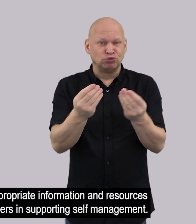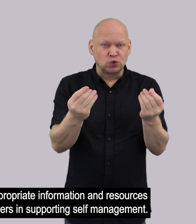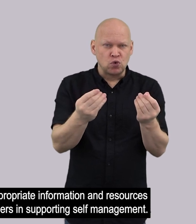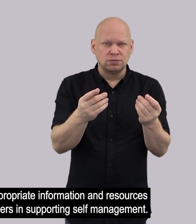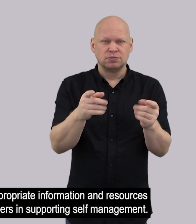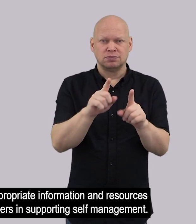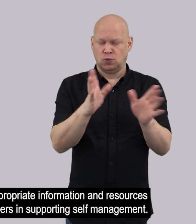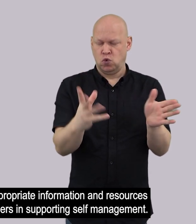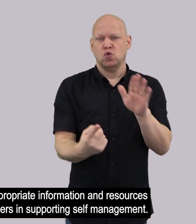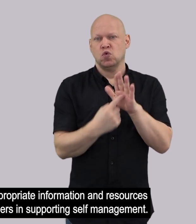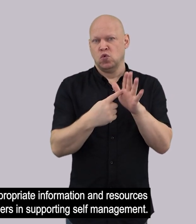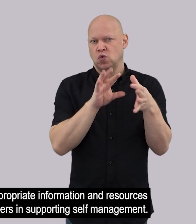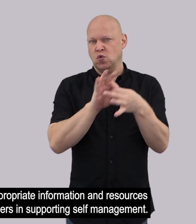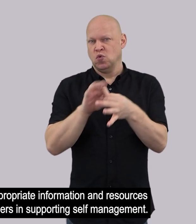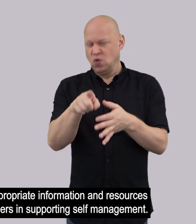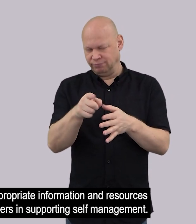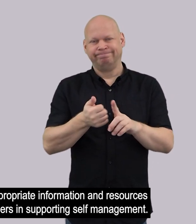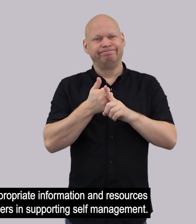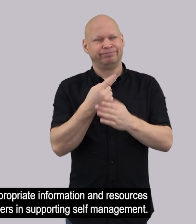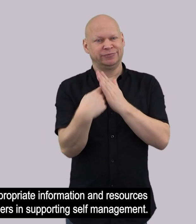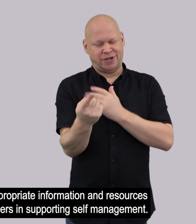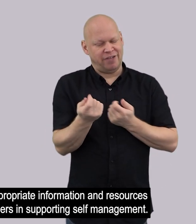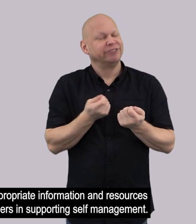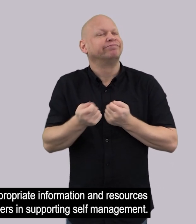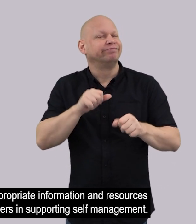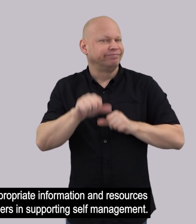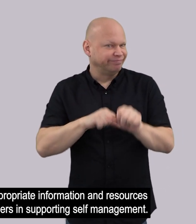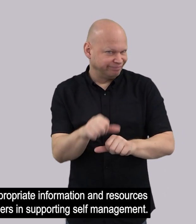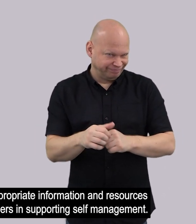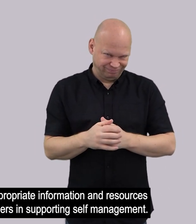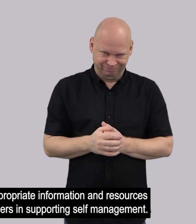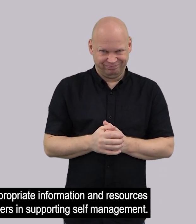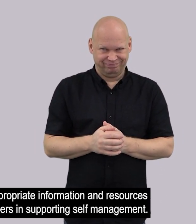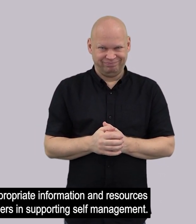Access to appropriate information and resources are key enablers in supporting self-management.